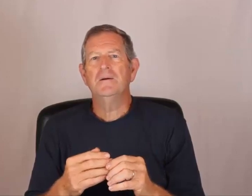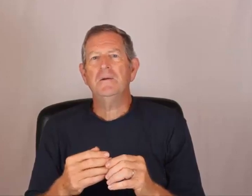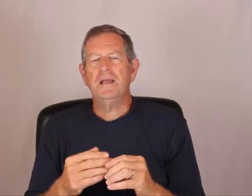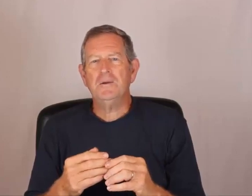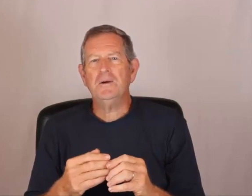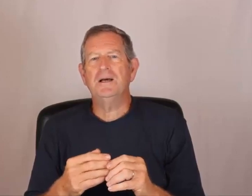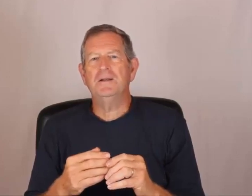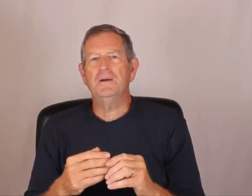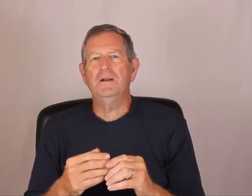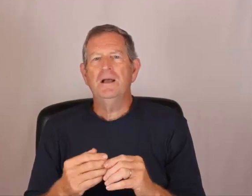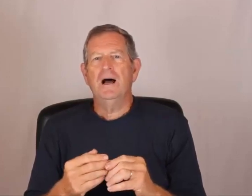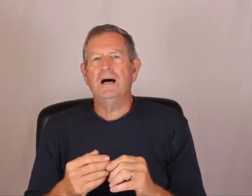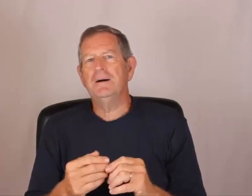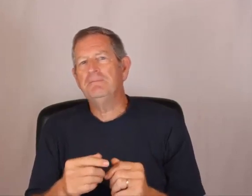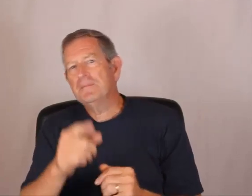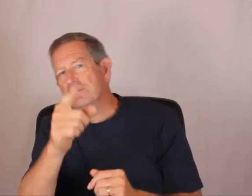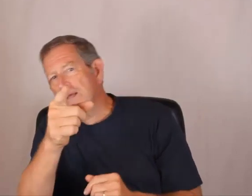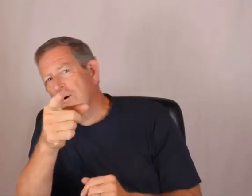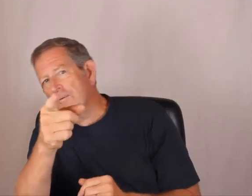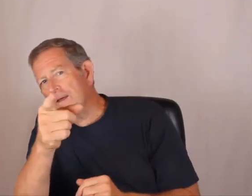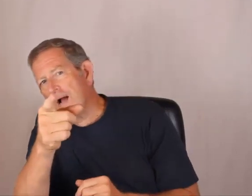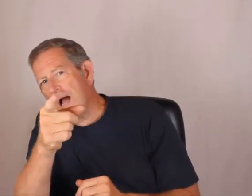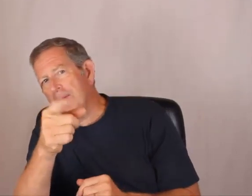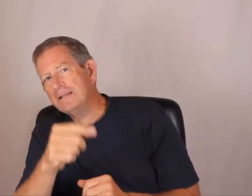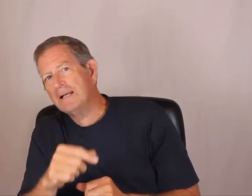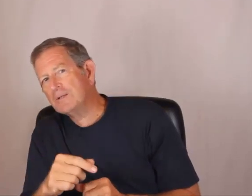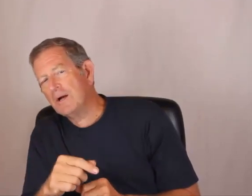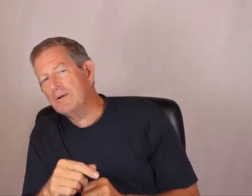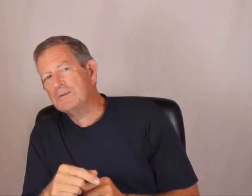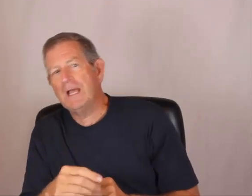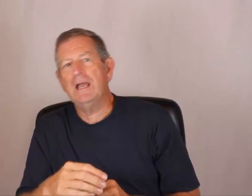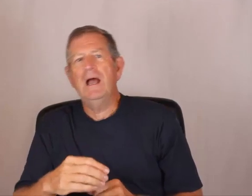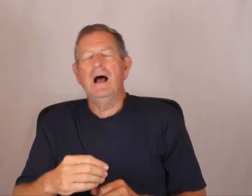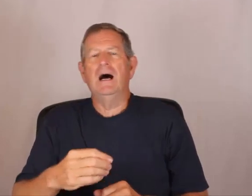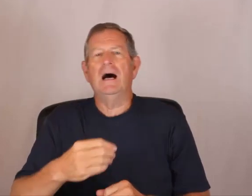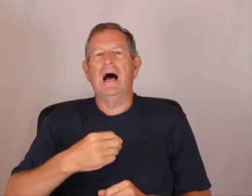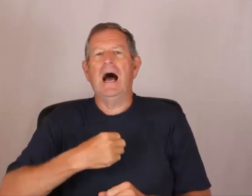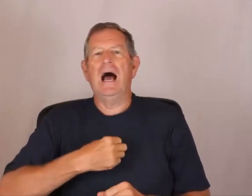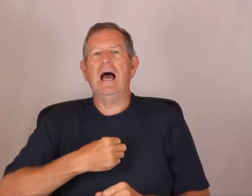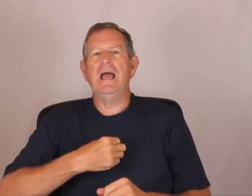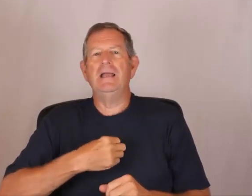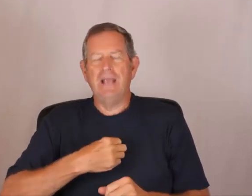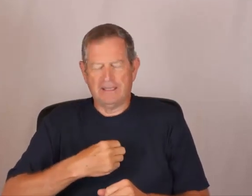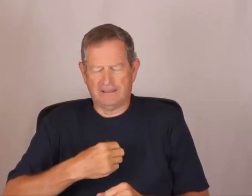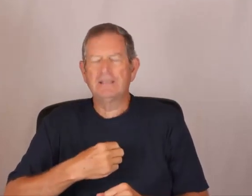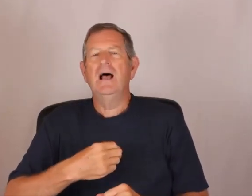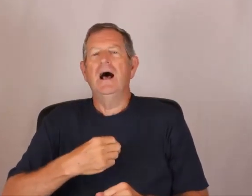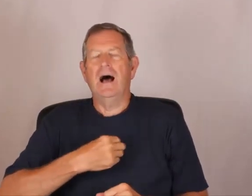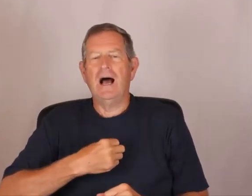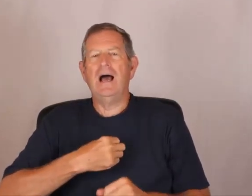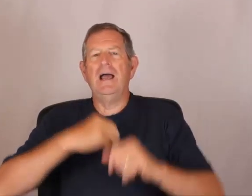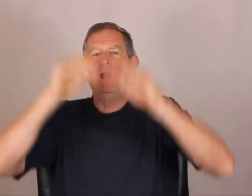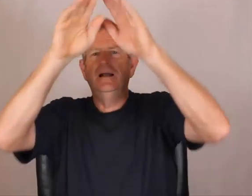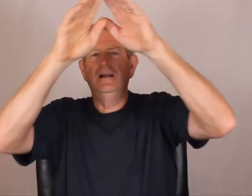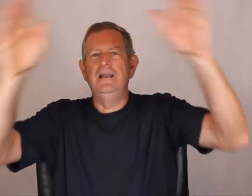Okay, good, good. Over there, Ahmet, I saw you say, yes, I